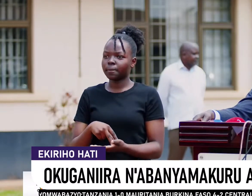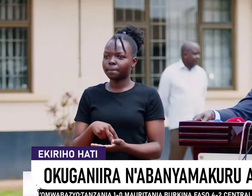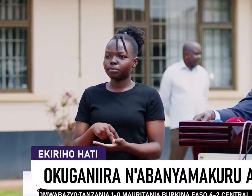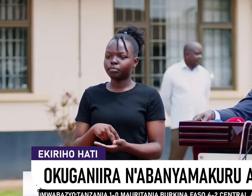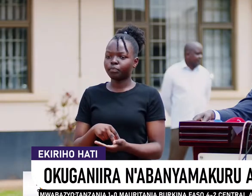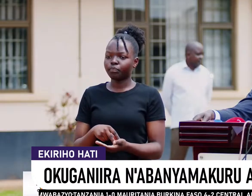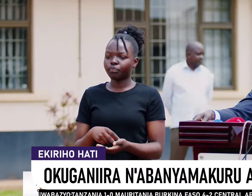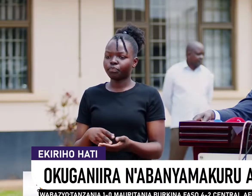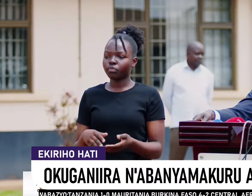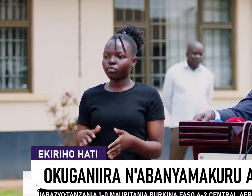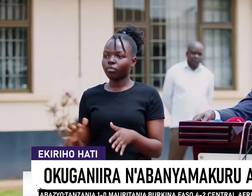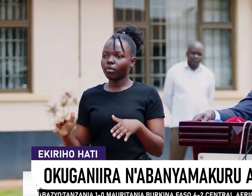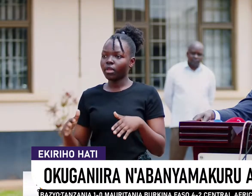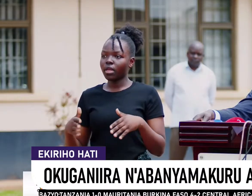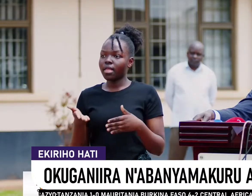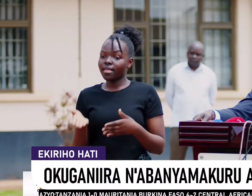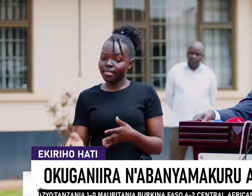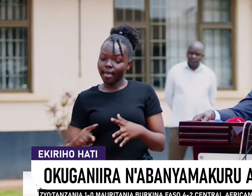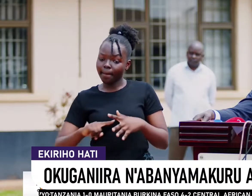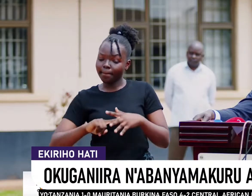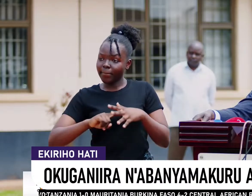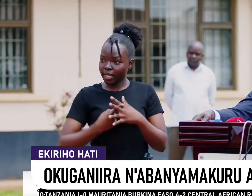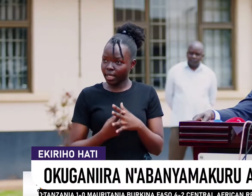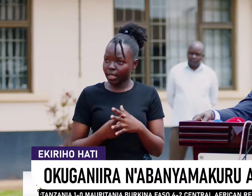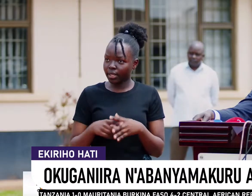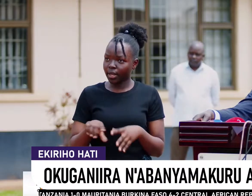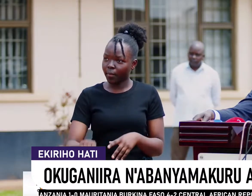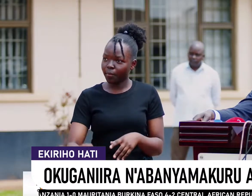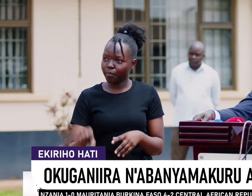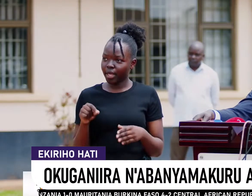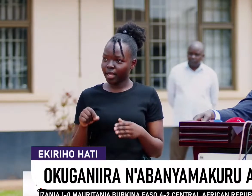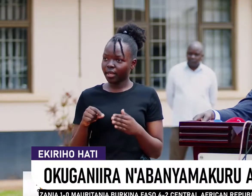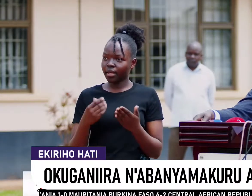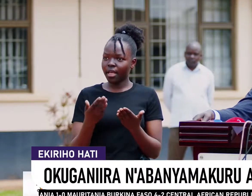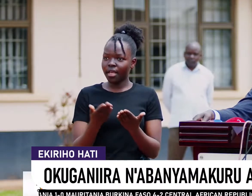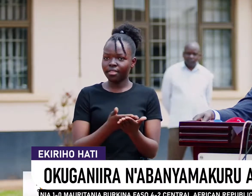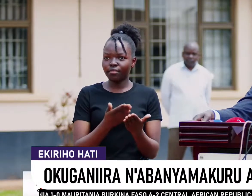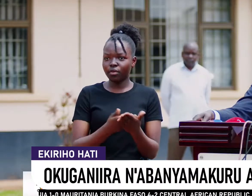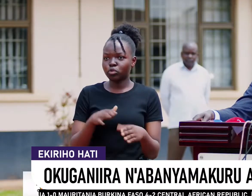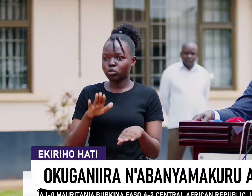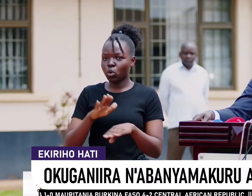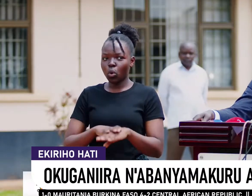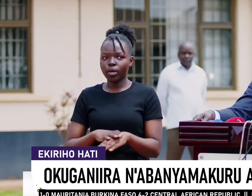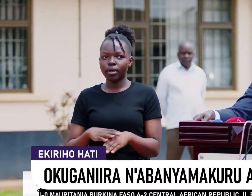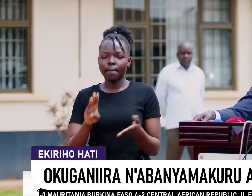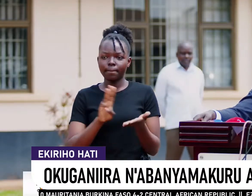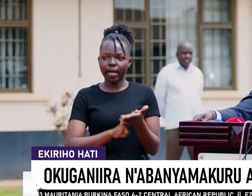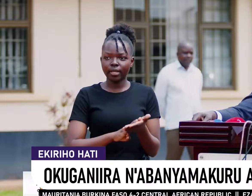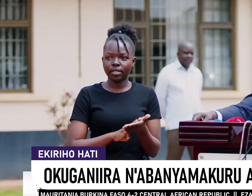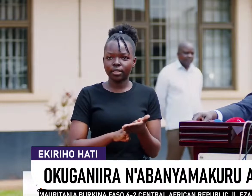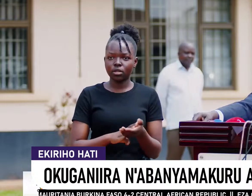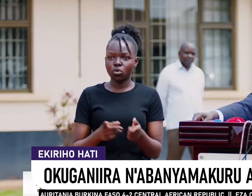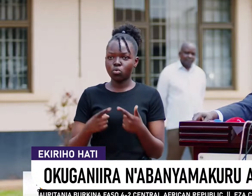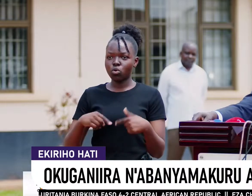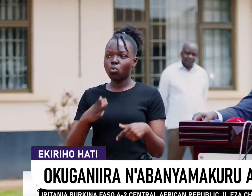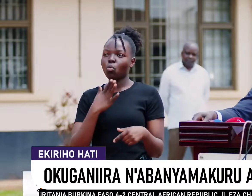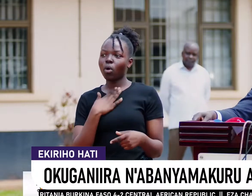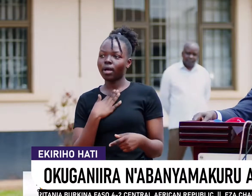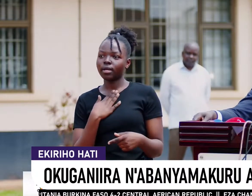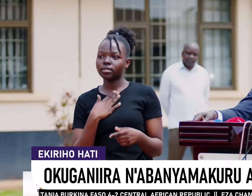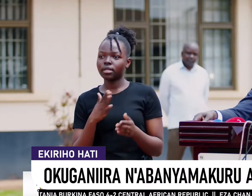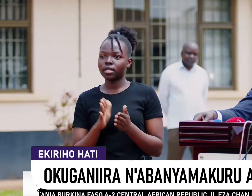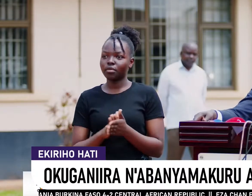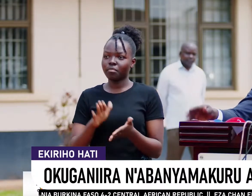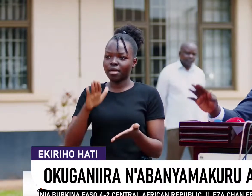they begin picking the forms from Monday, 11th August. We would like, and let me